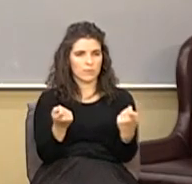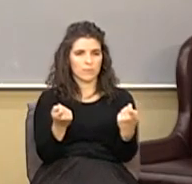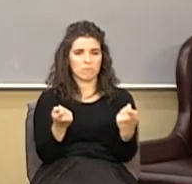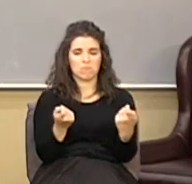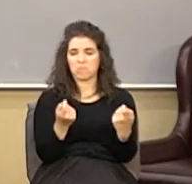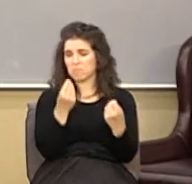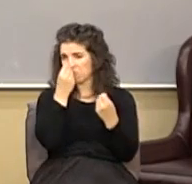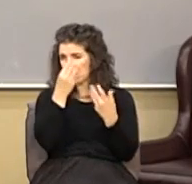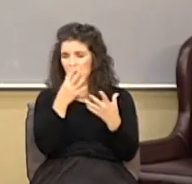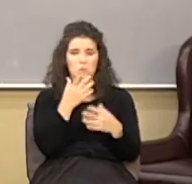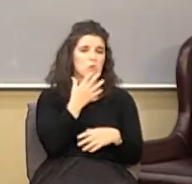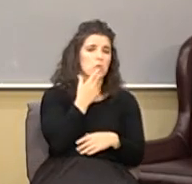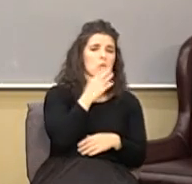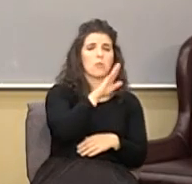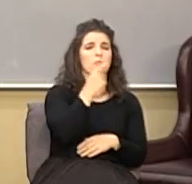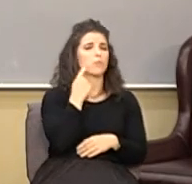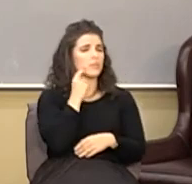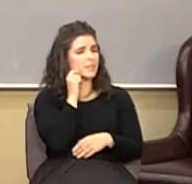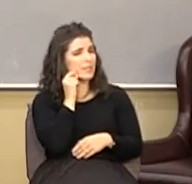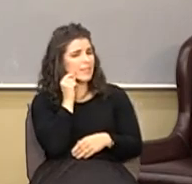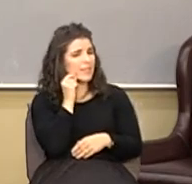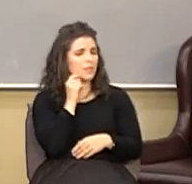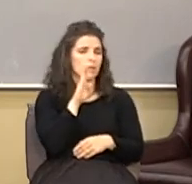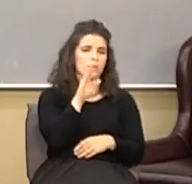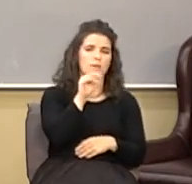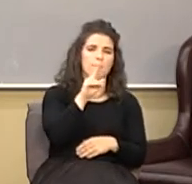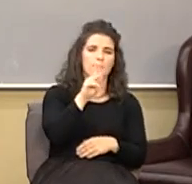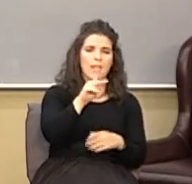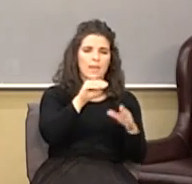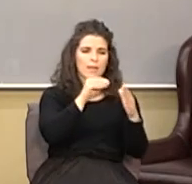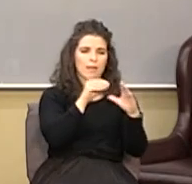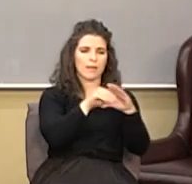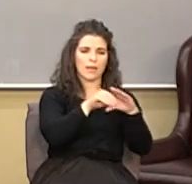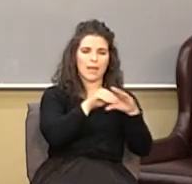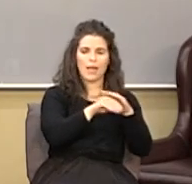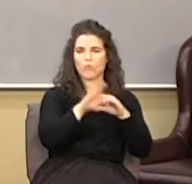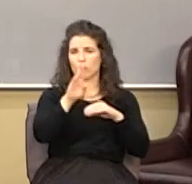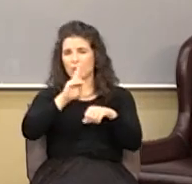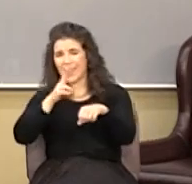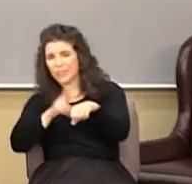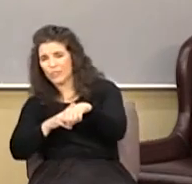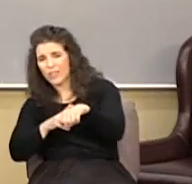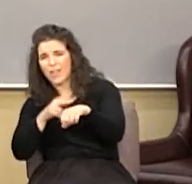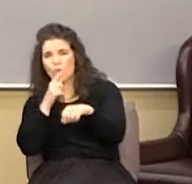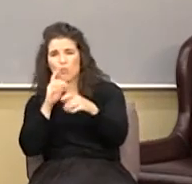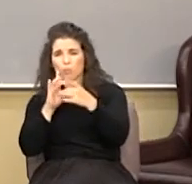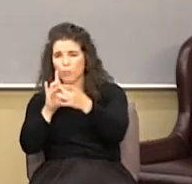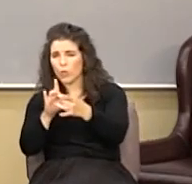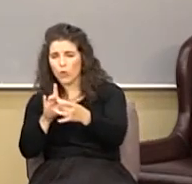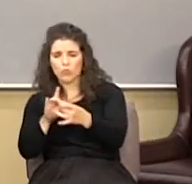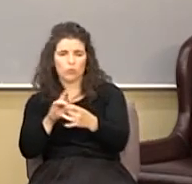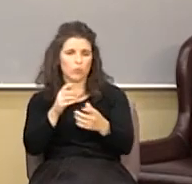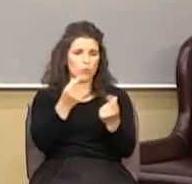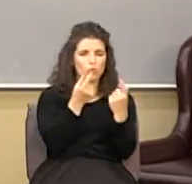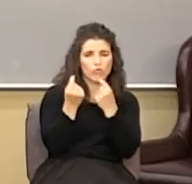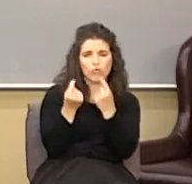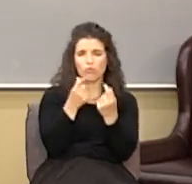I don't care what the color of your skin I don't care what the bank account you have I don't care what your nationality I don't care who you are in what you do